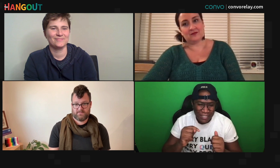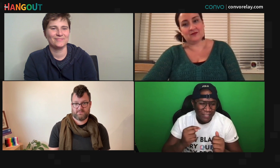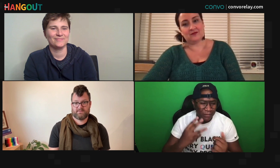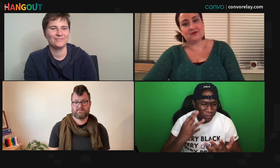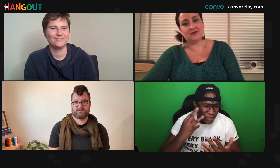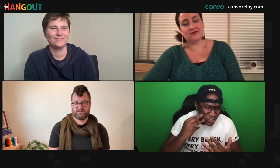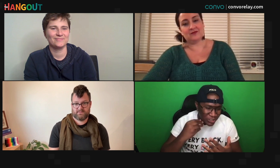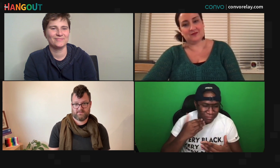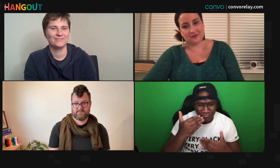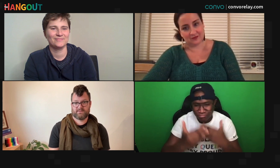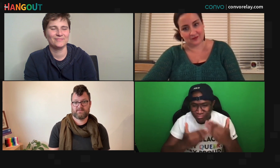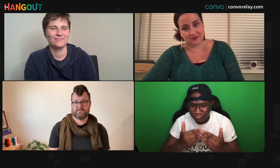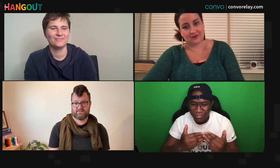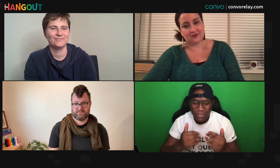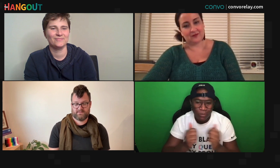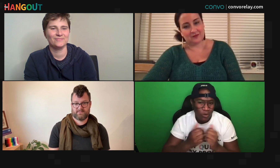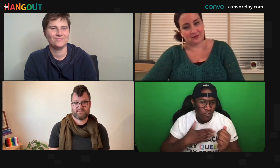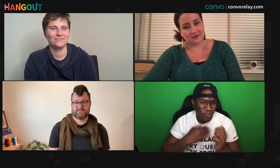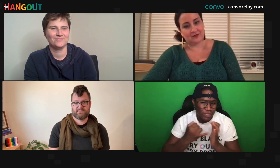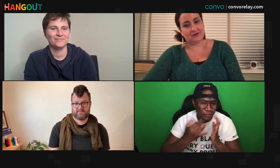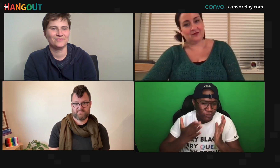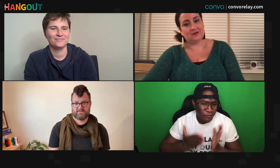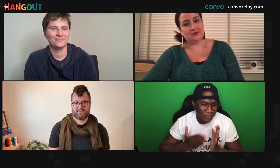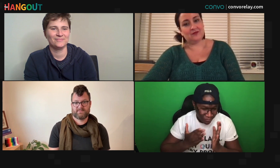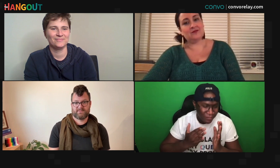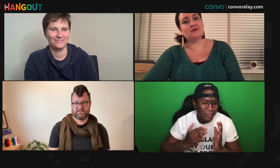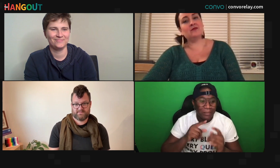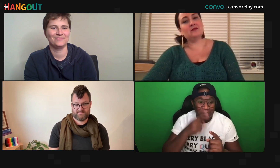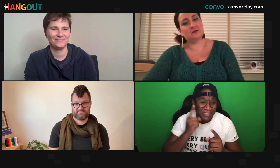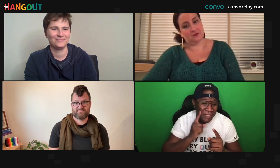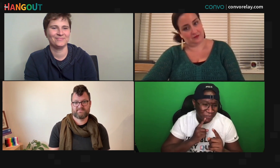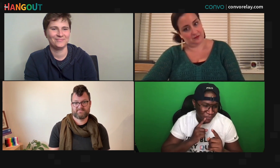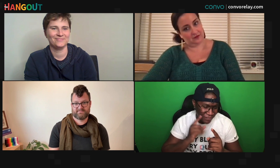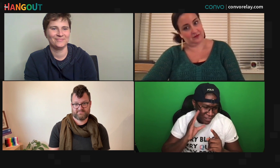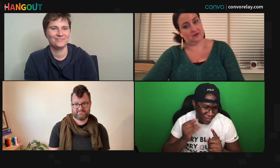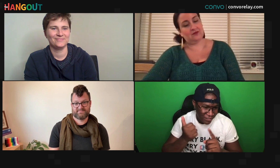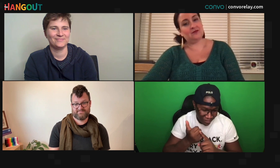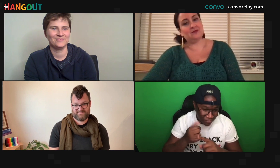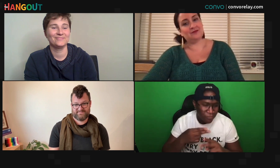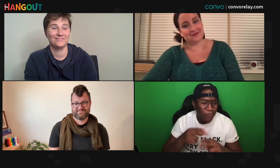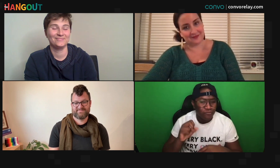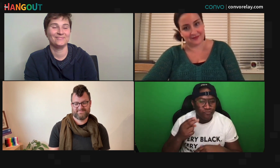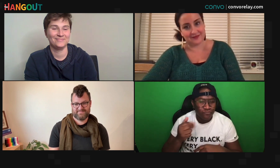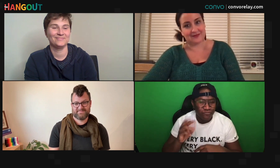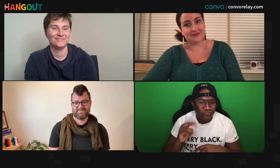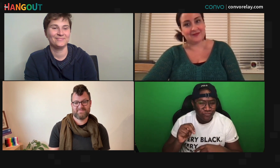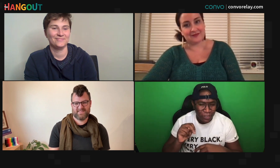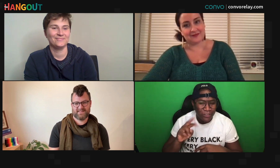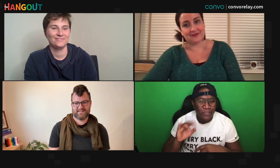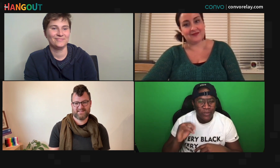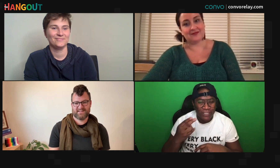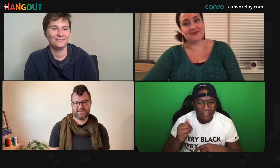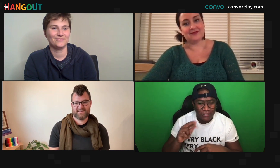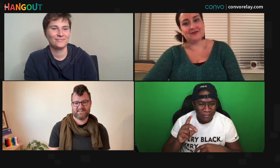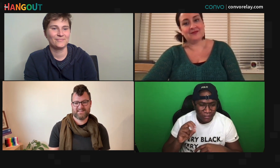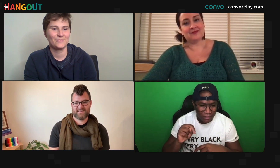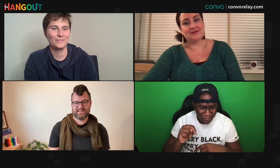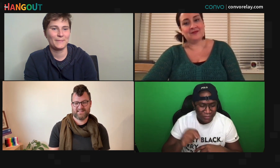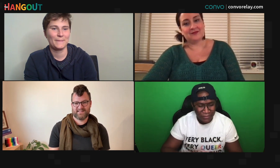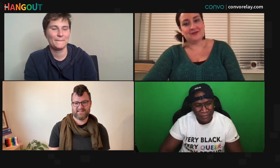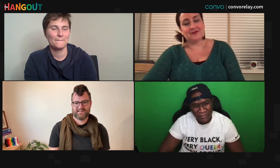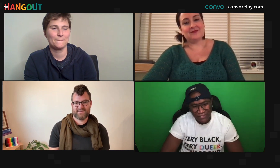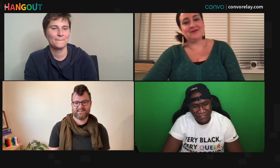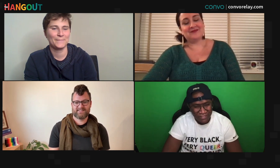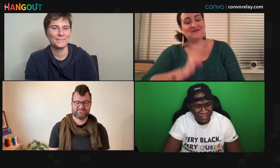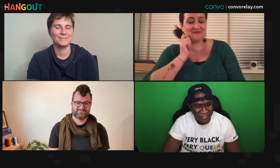to talking about the experience and the purpose behind it. I have an artist called